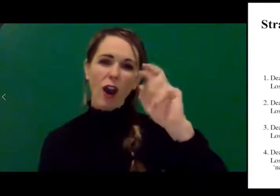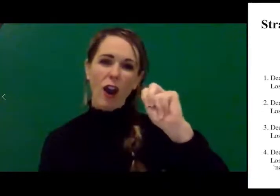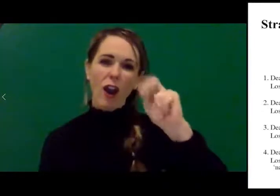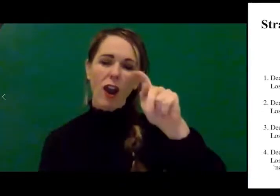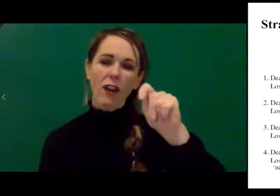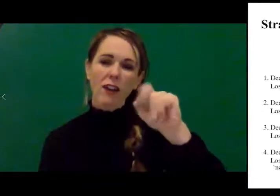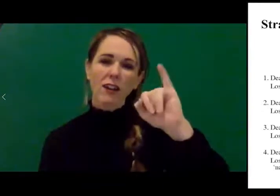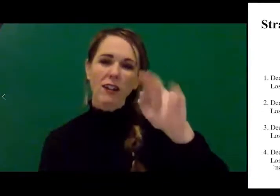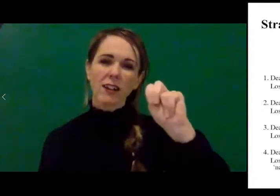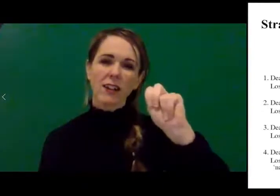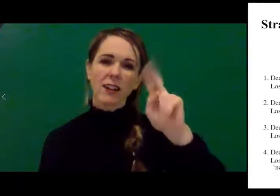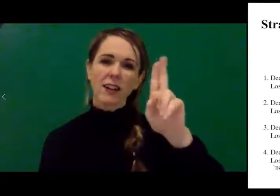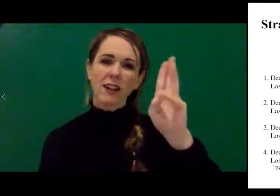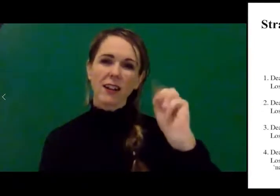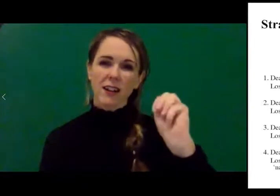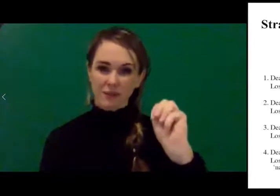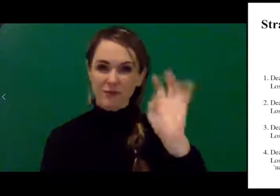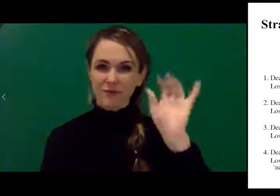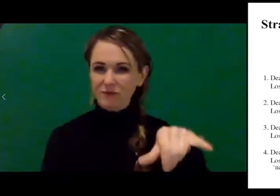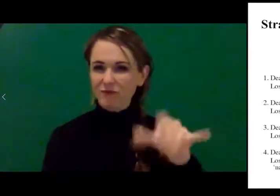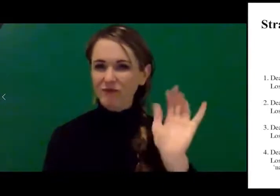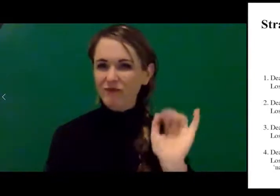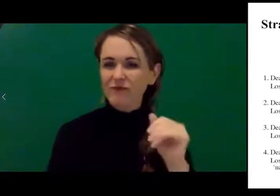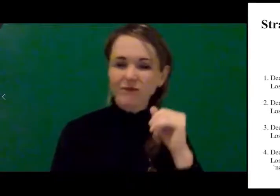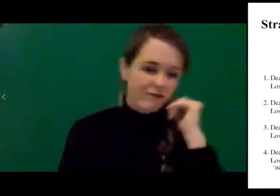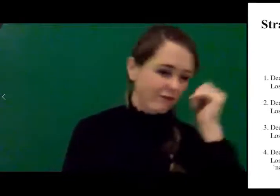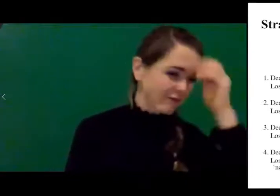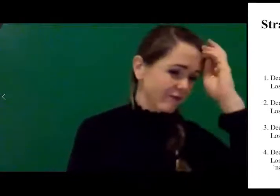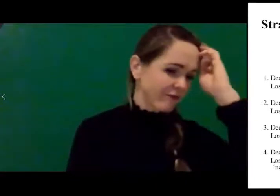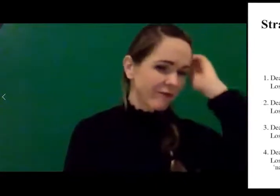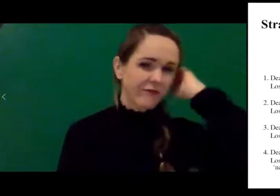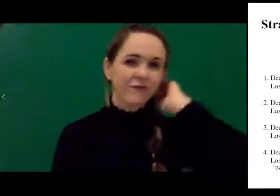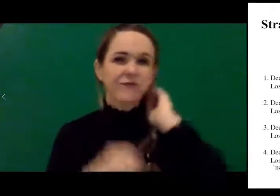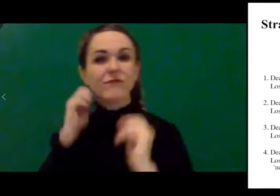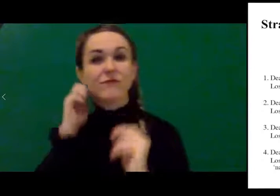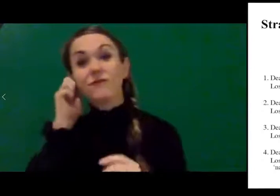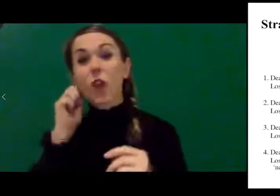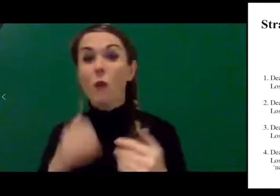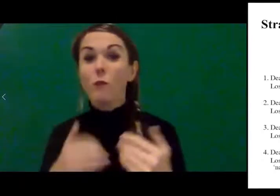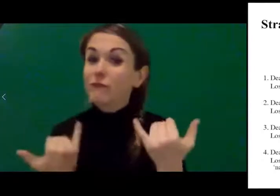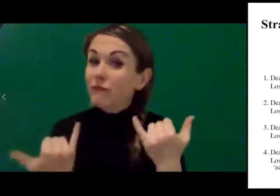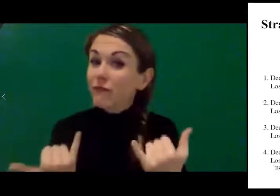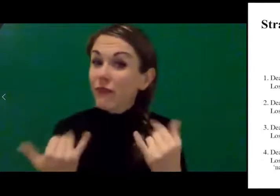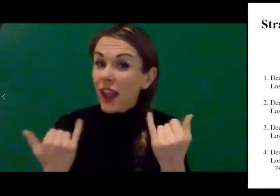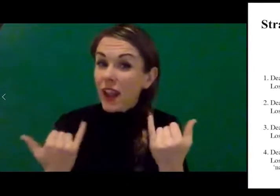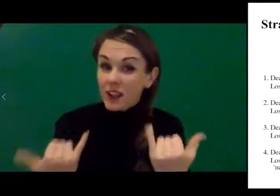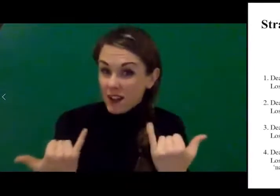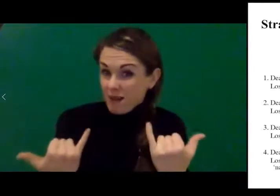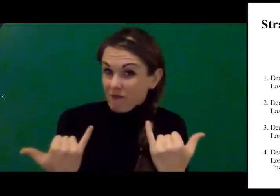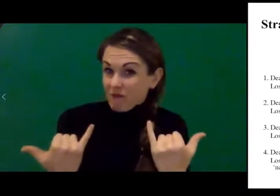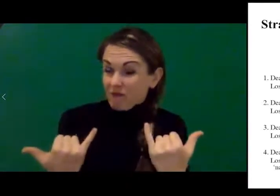Reading really is on a continuum. So you start with a lot of information and break it down as you go.